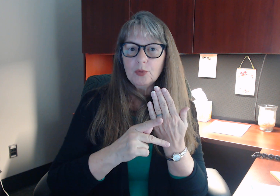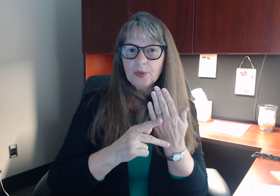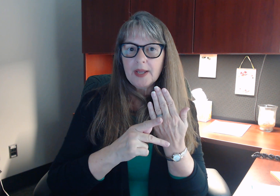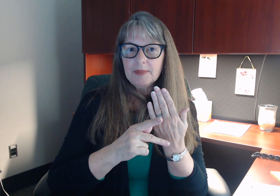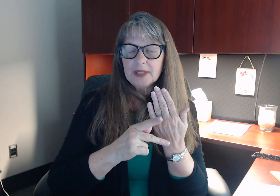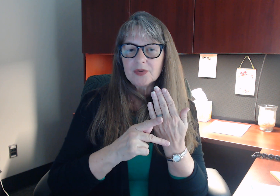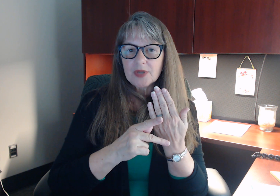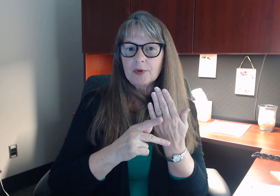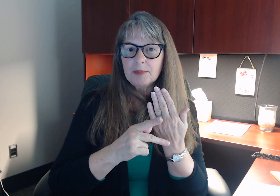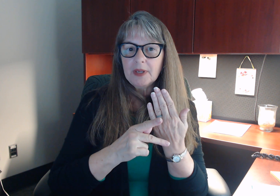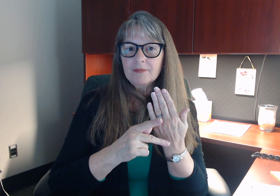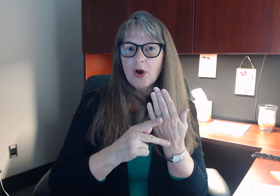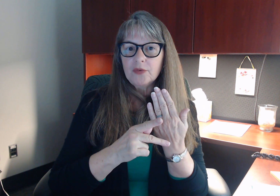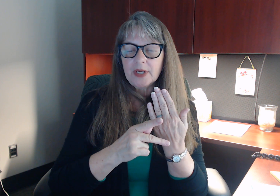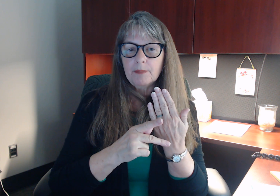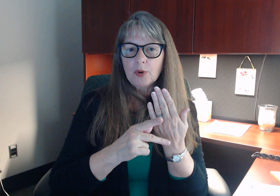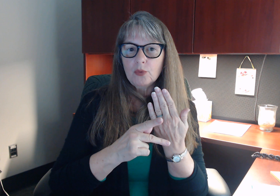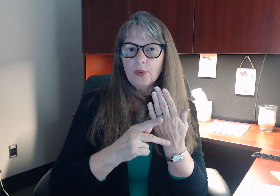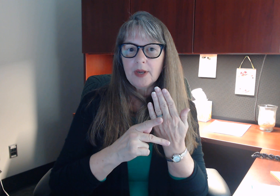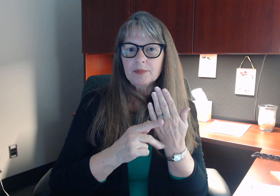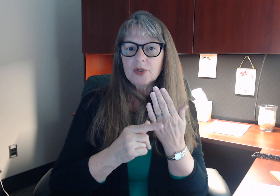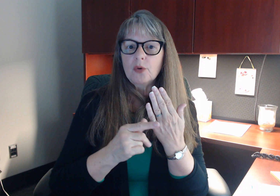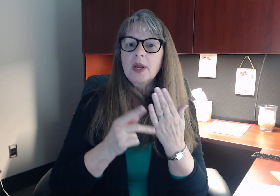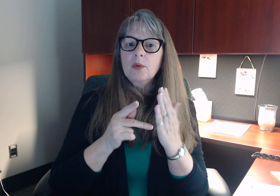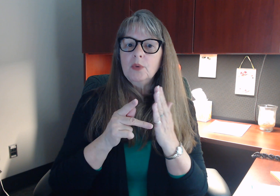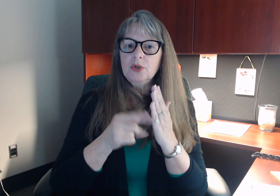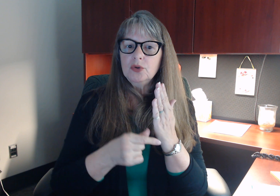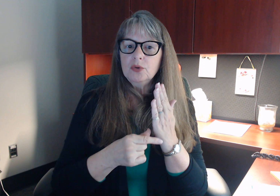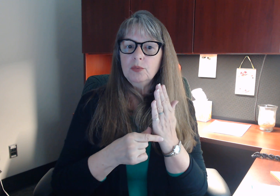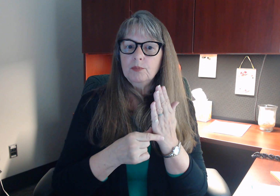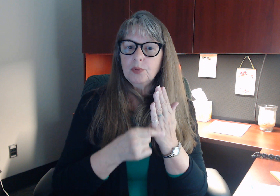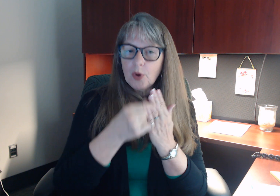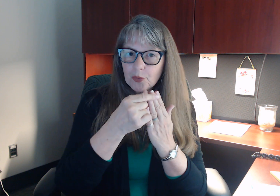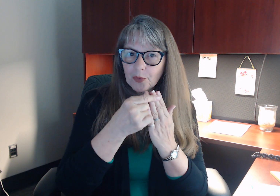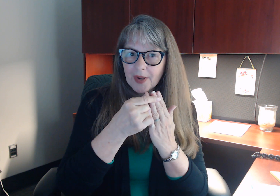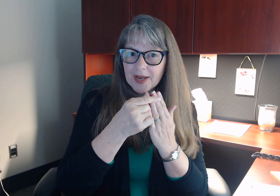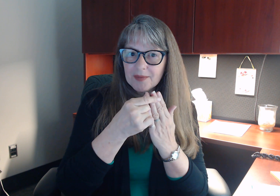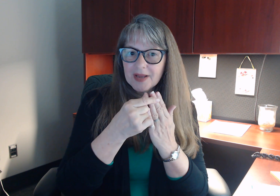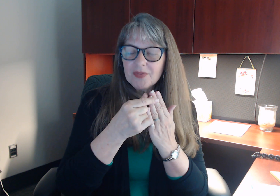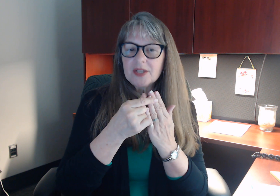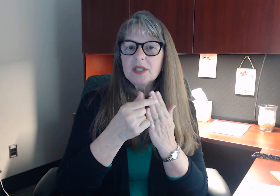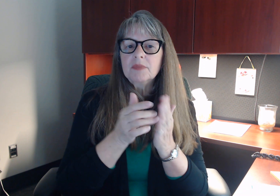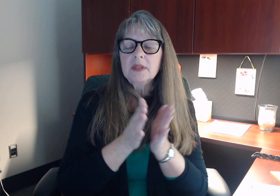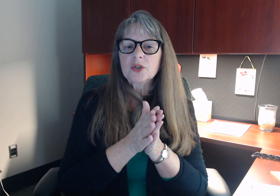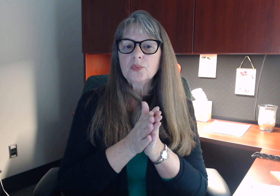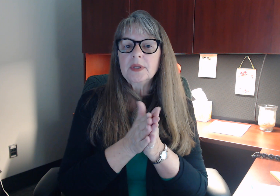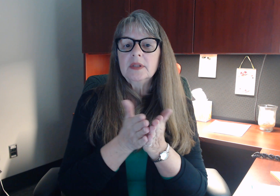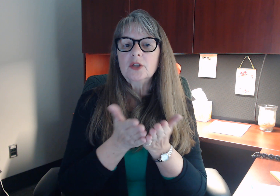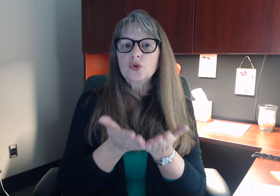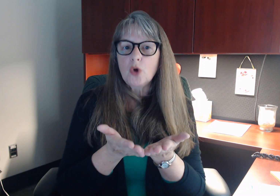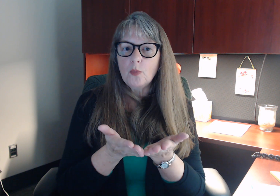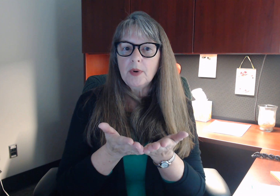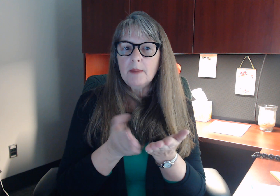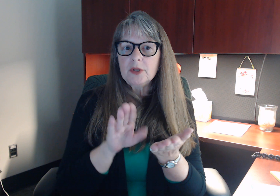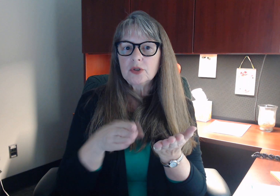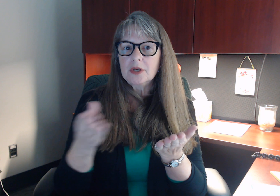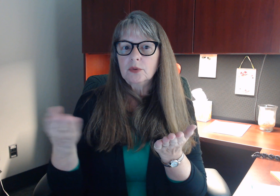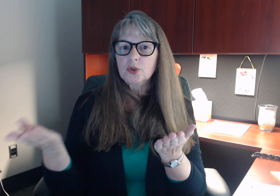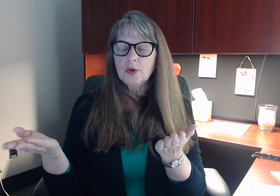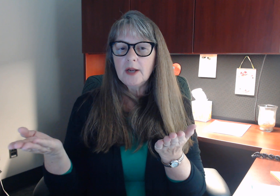program is, I'm going to be involved in a program. So when you do program, that's something that's written that you open up. It's either a